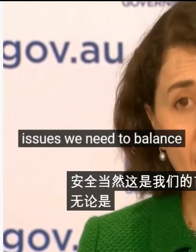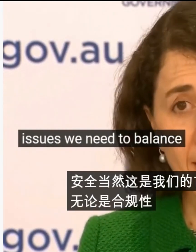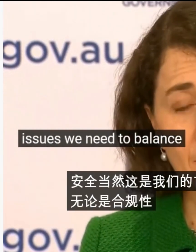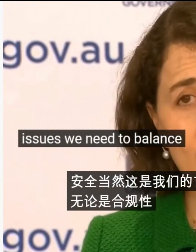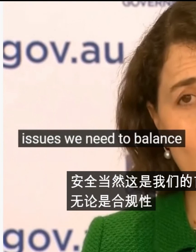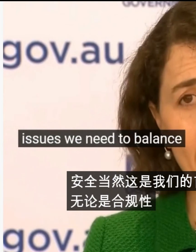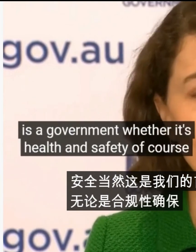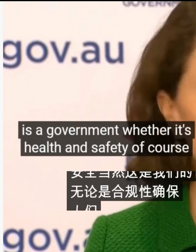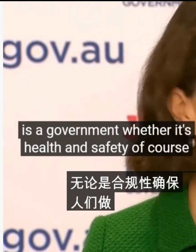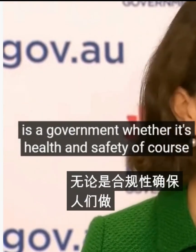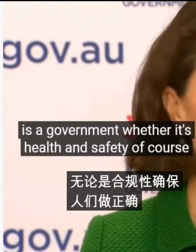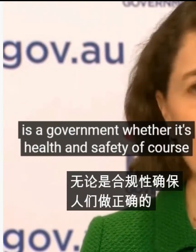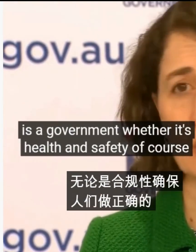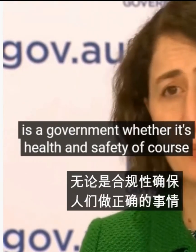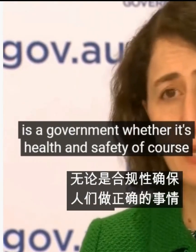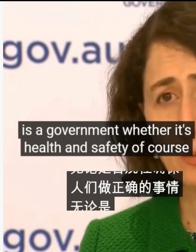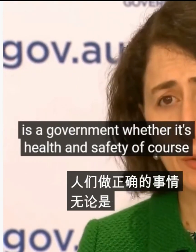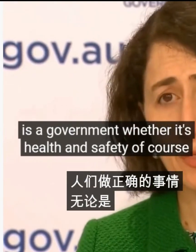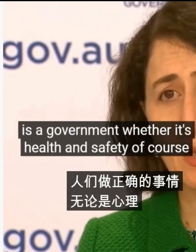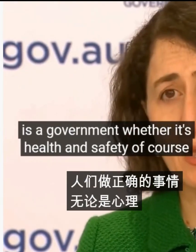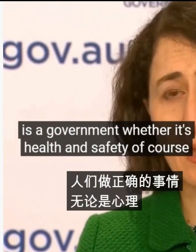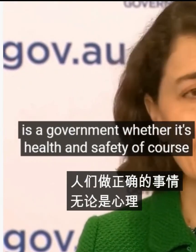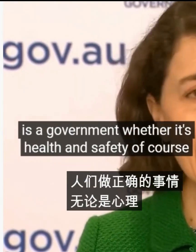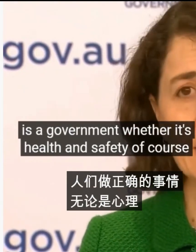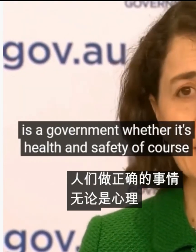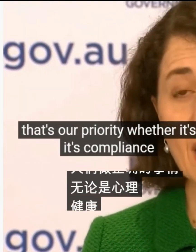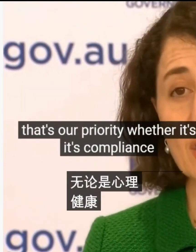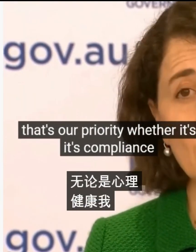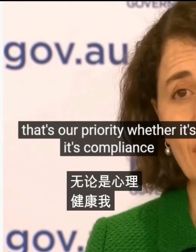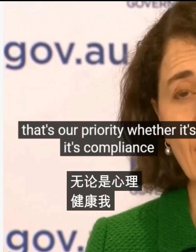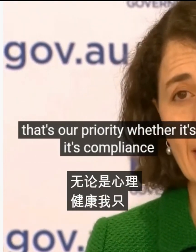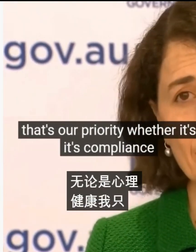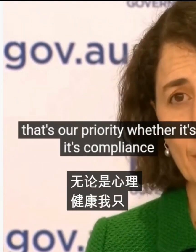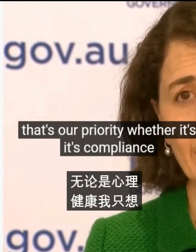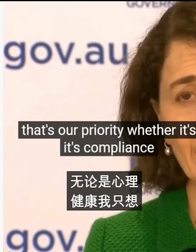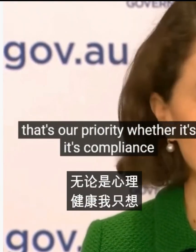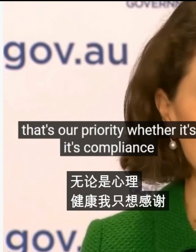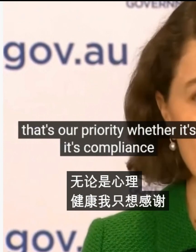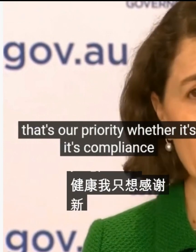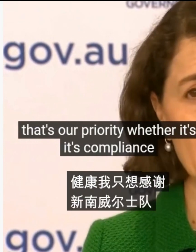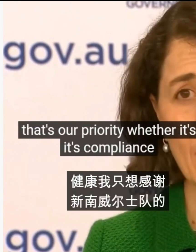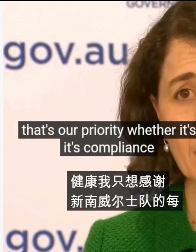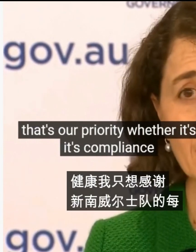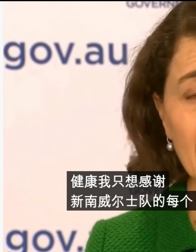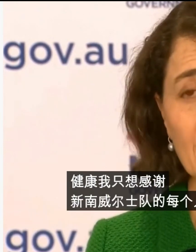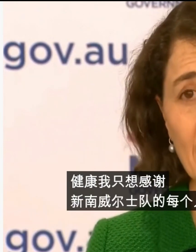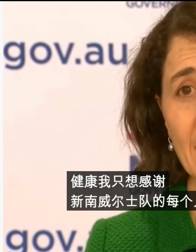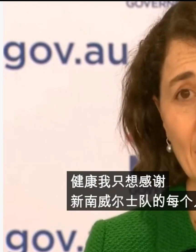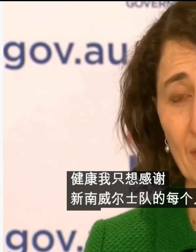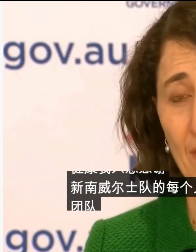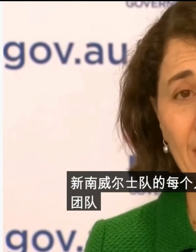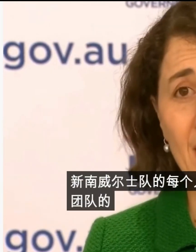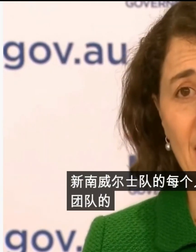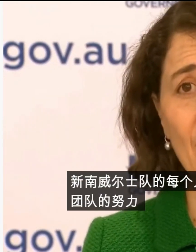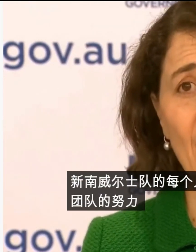whether it's compliance, making sure people are doing the right thing, whether it's mental health. And I just want to thank everybody in Team New South Wales. This